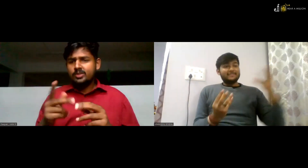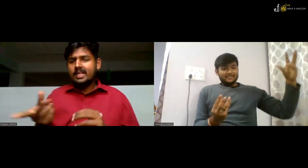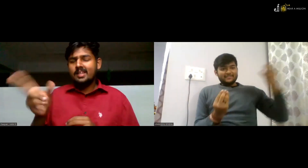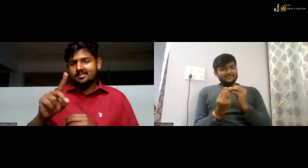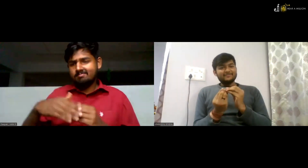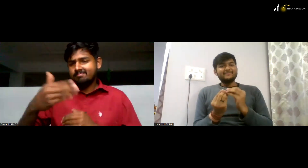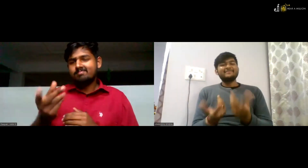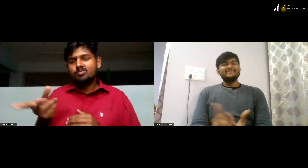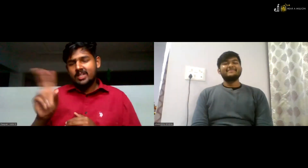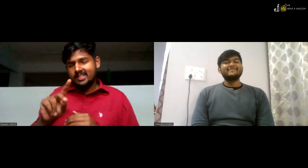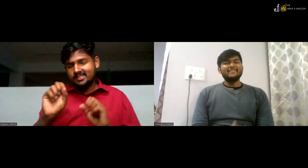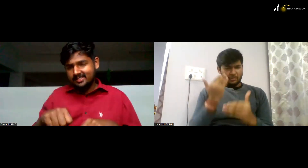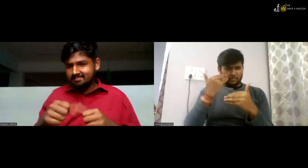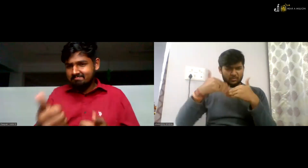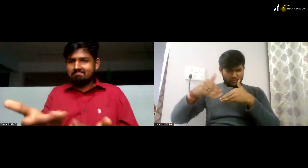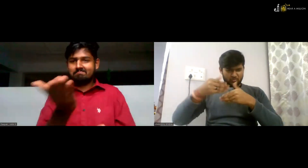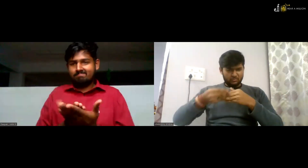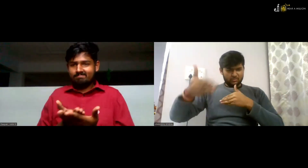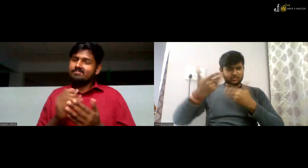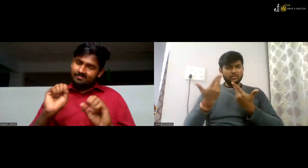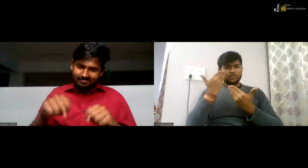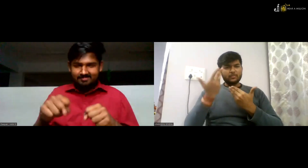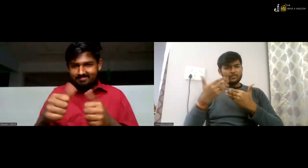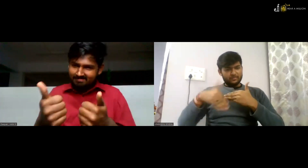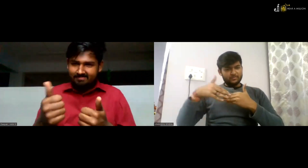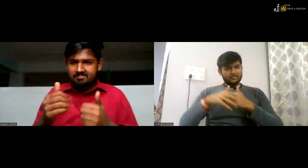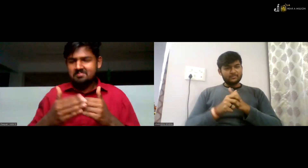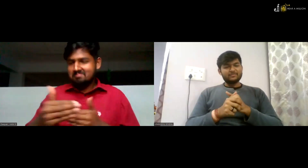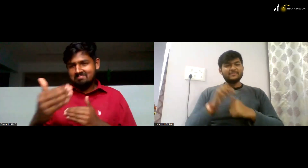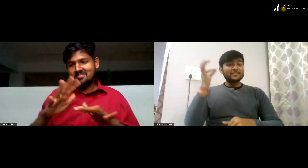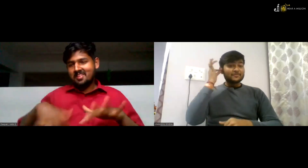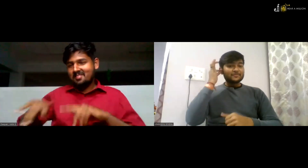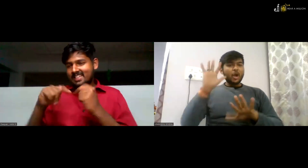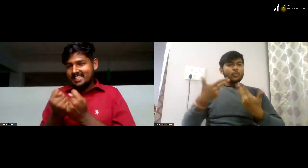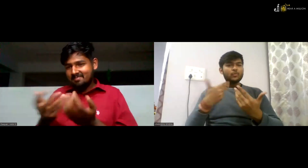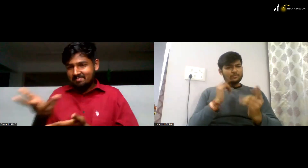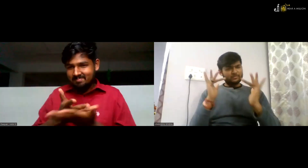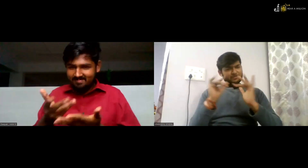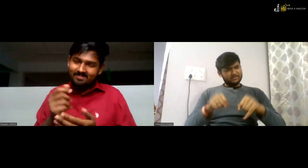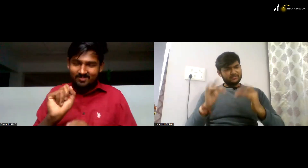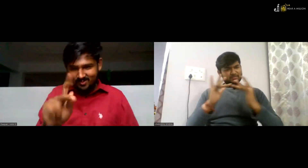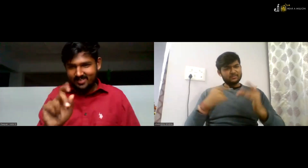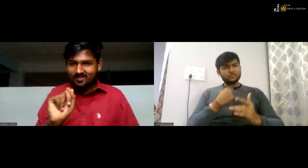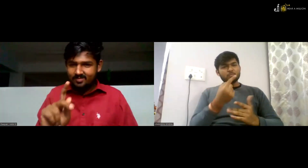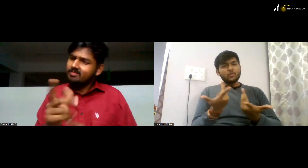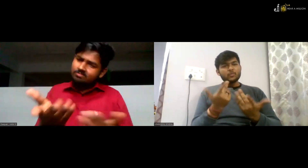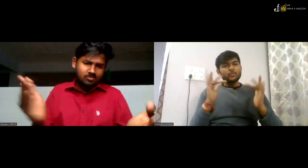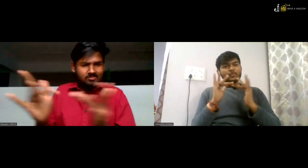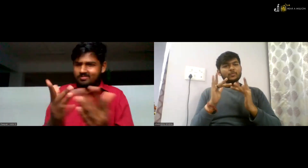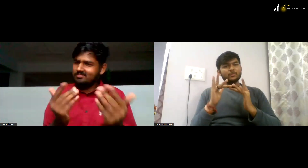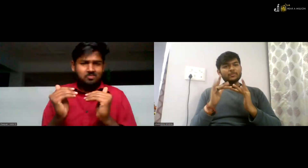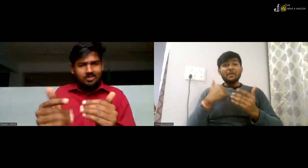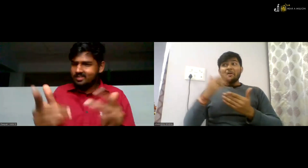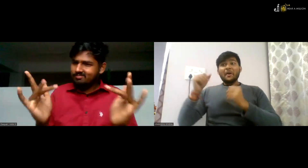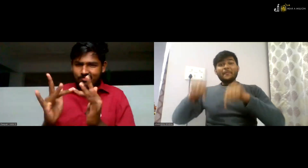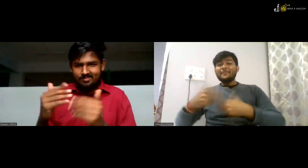have Rahul, I would like to ask him. No problem. We can have the panel discussion once again, and then you can have him. How can I connect